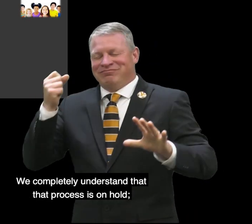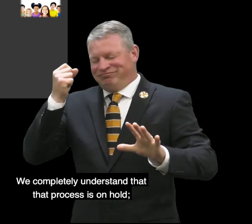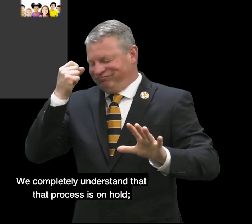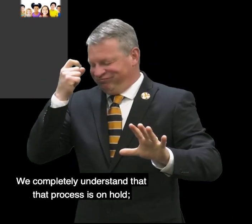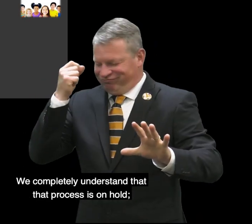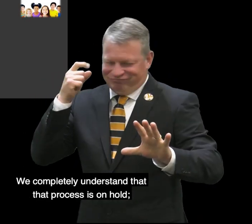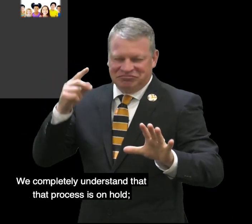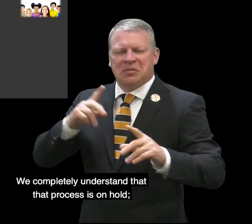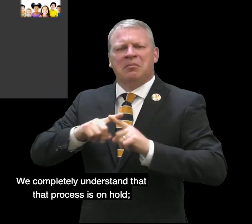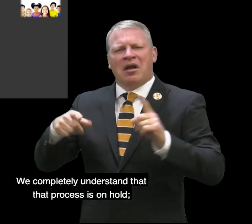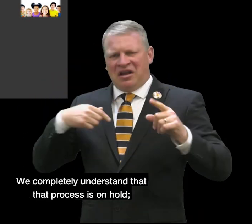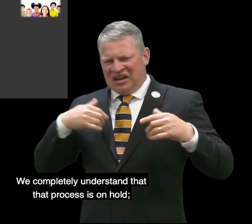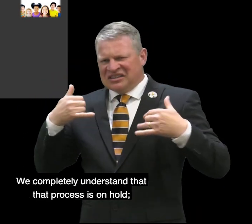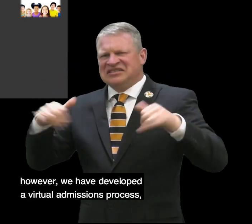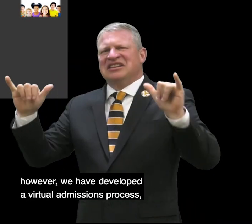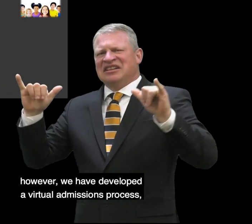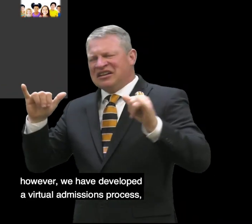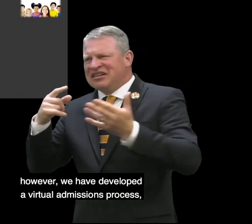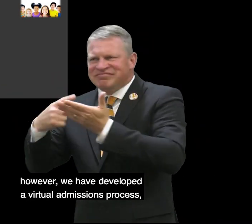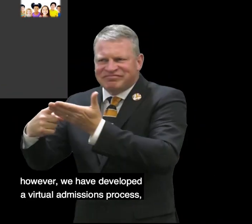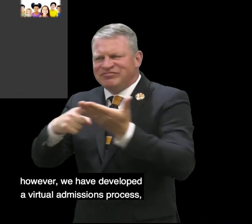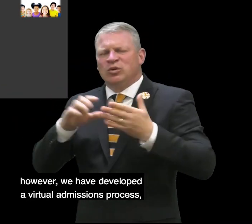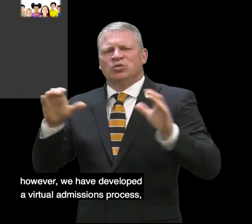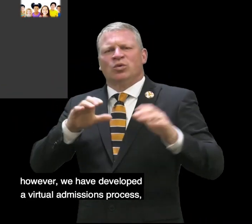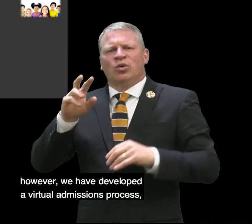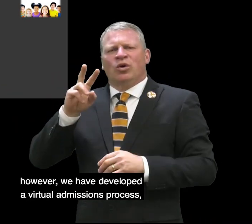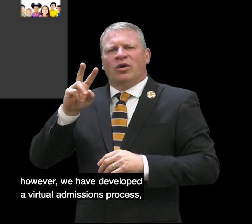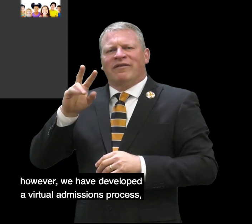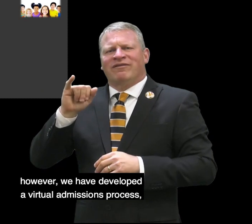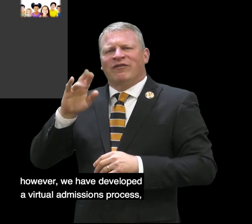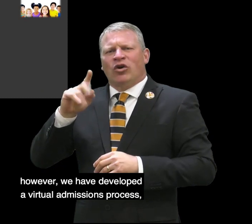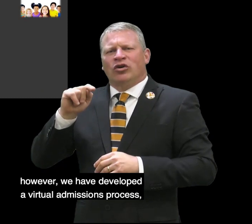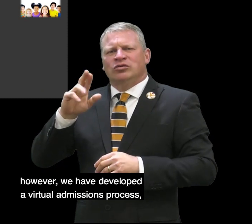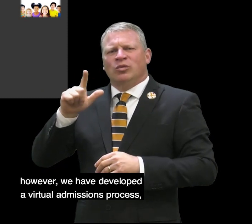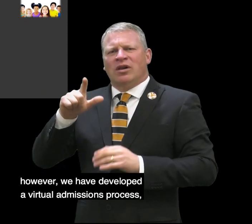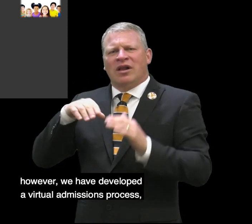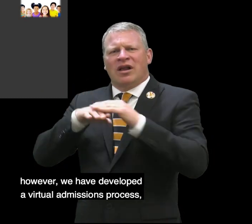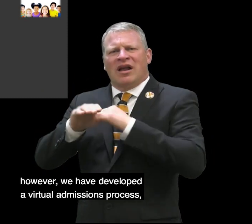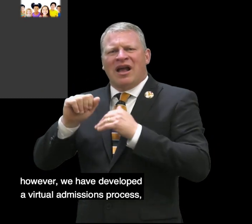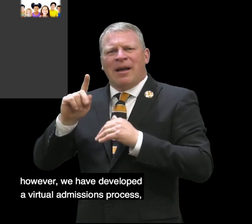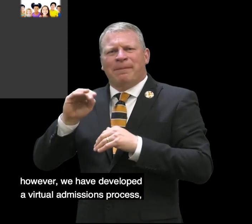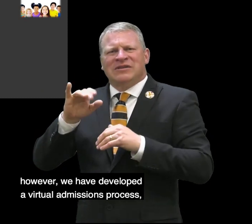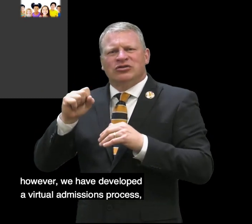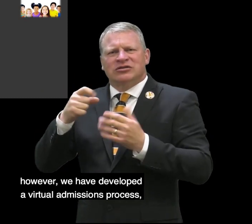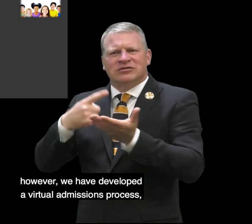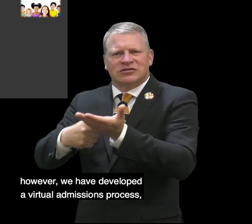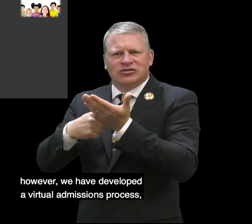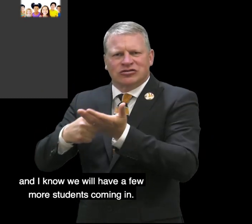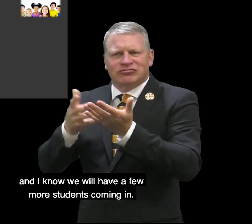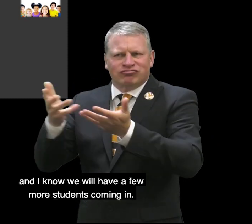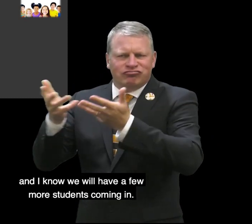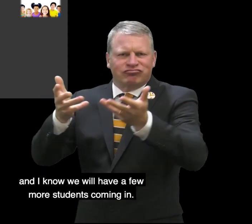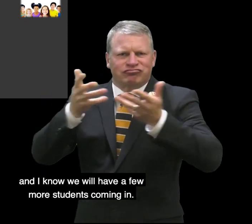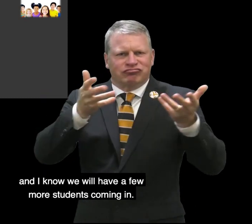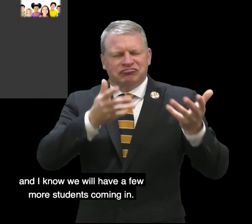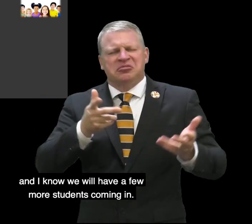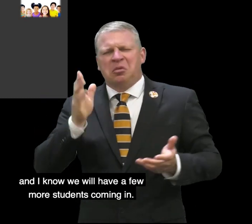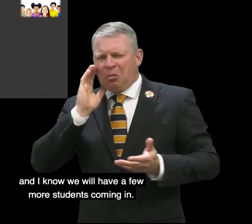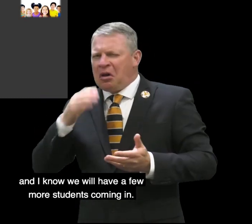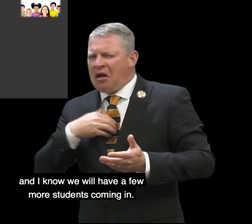that process is on hold. However, we have developed a virtual admissions process, and I know we will have a few more